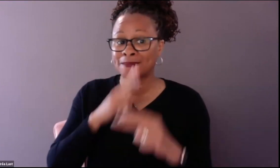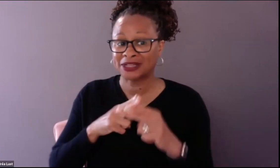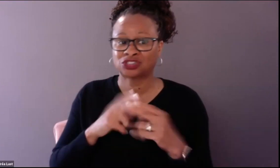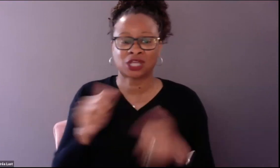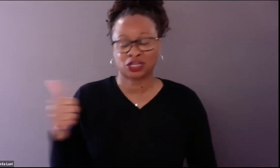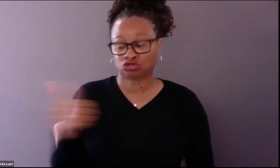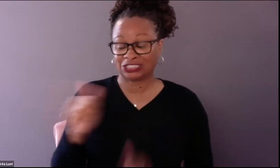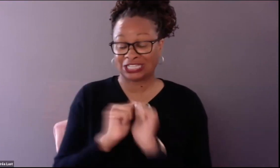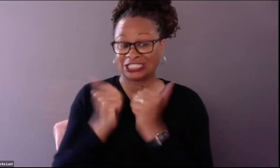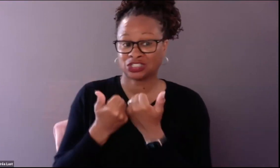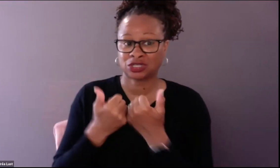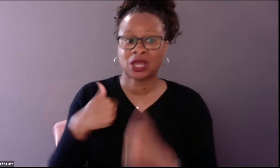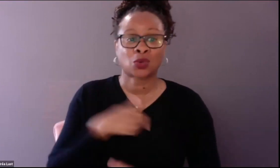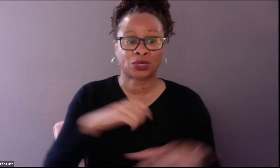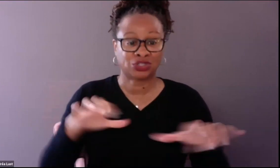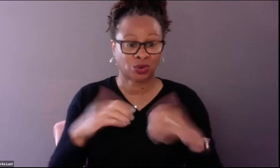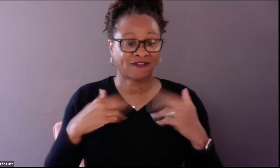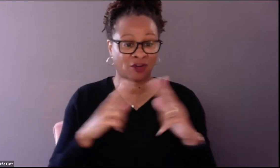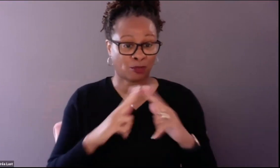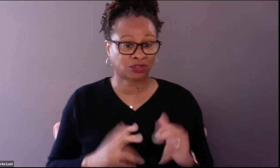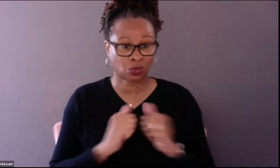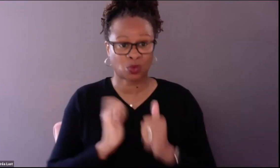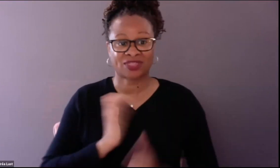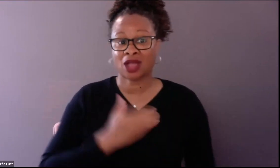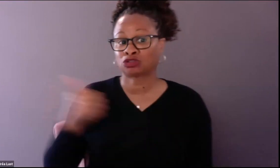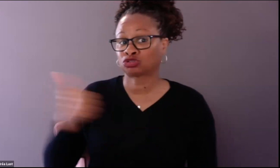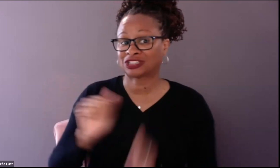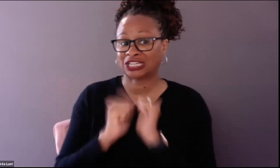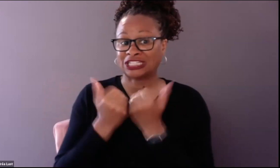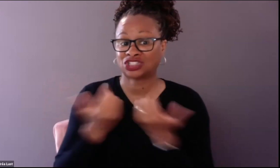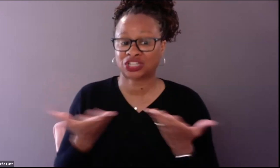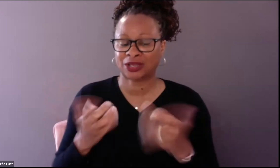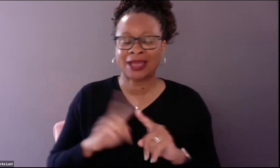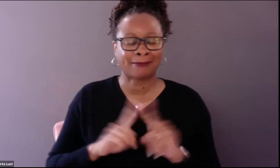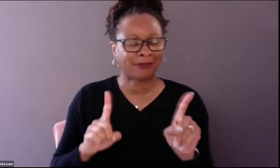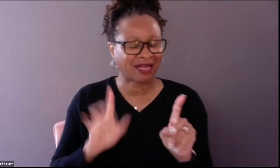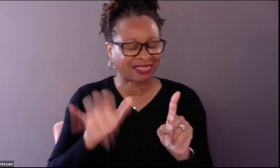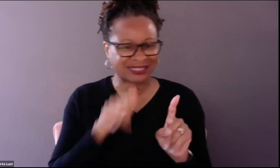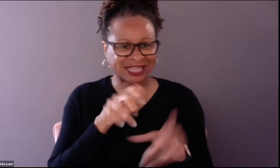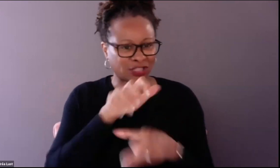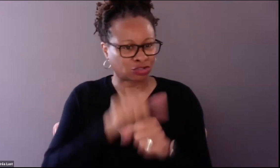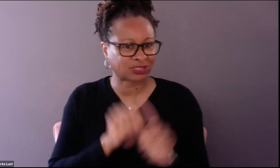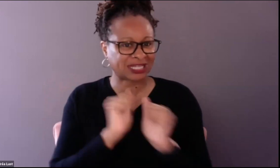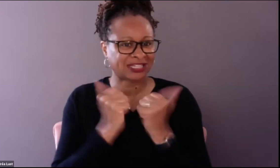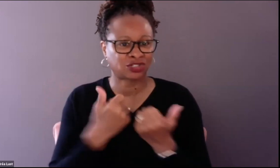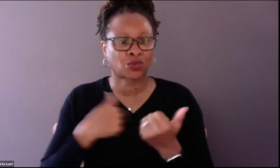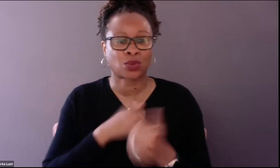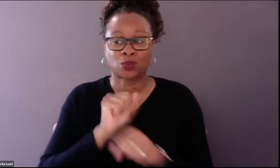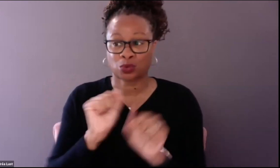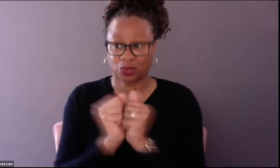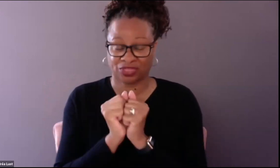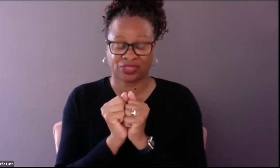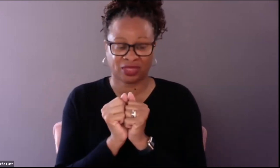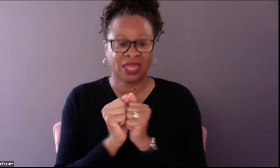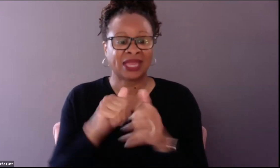agencies. We do have a partnership with our transit agency here. However, that's not the traditional agency that we work with on our